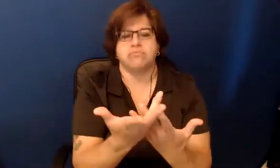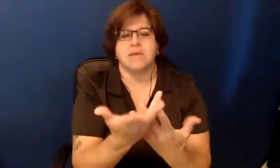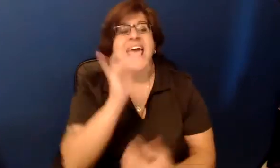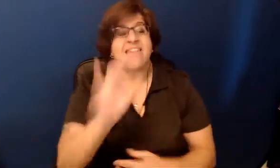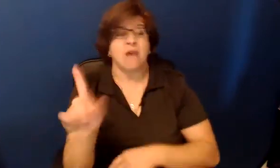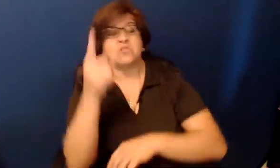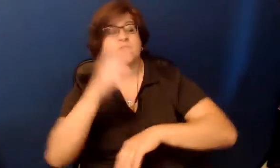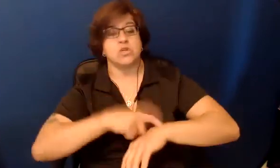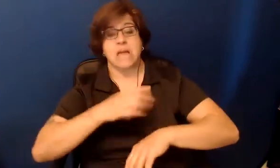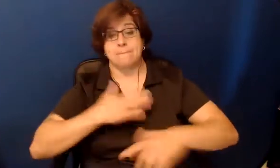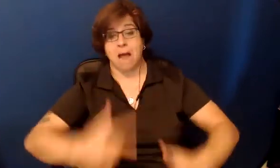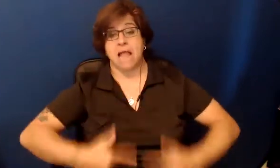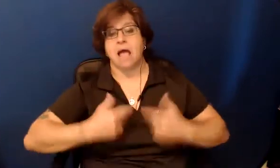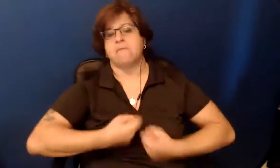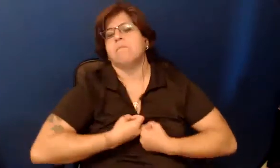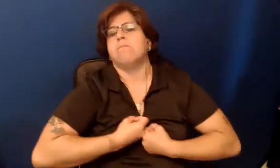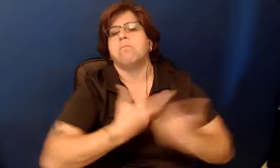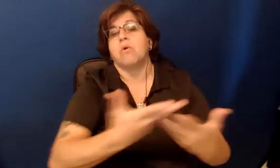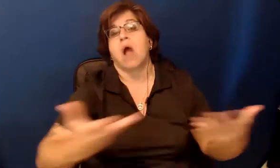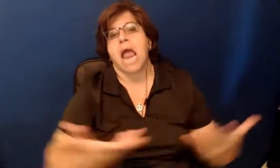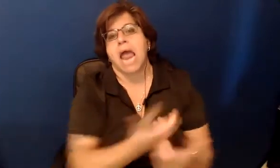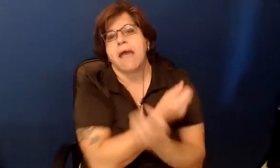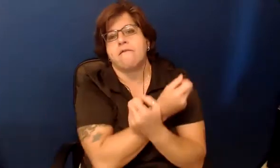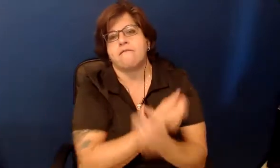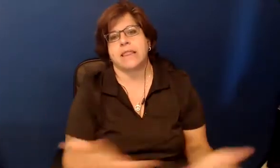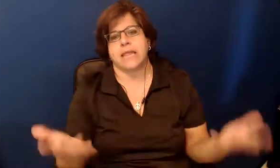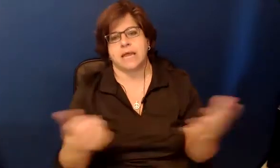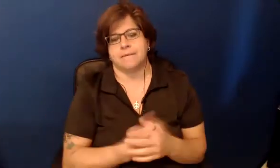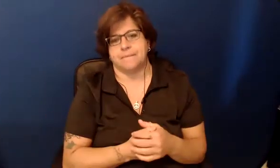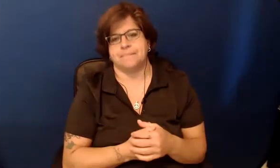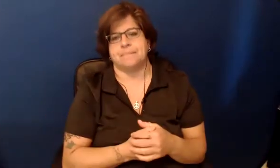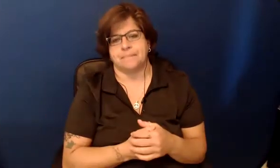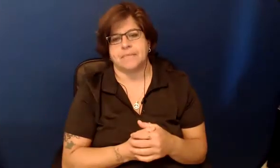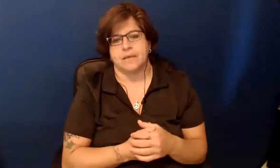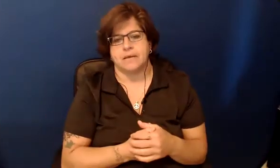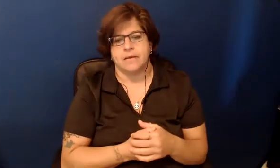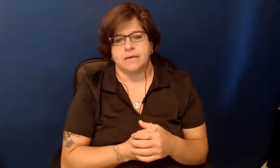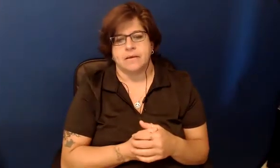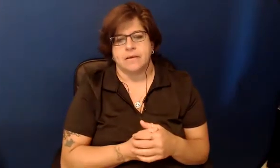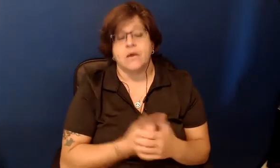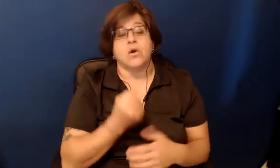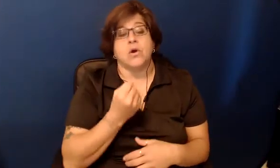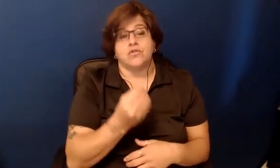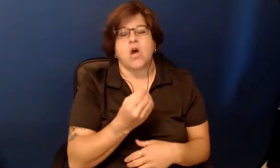life, to lay it all out there, And so anyway, that's where we went